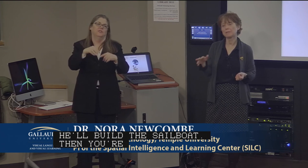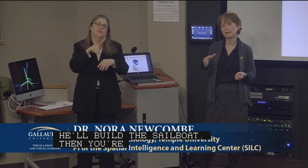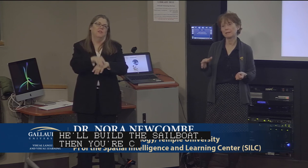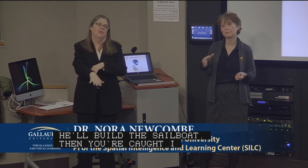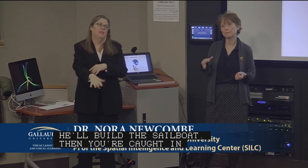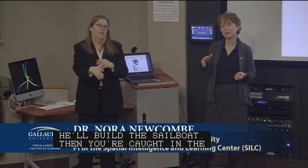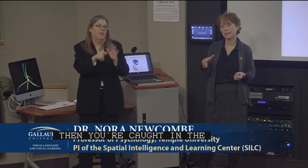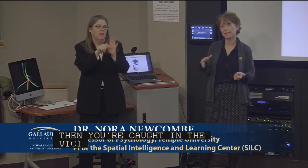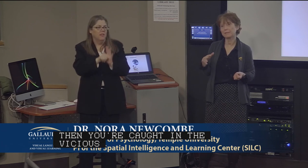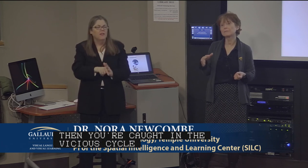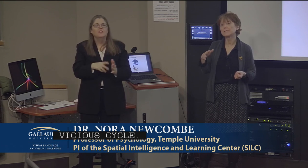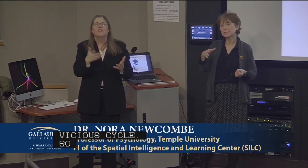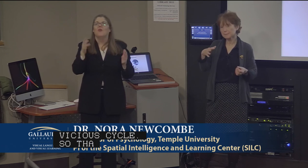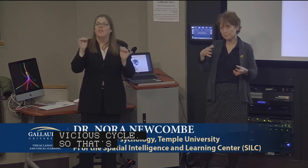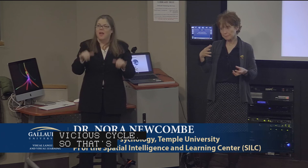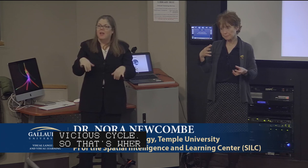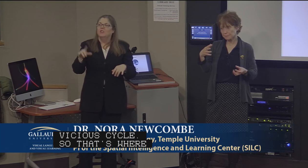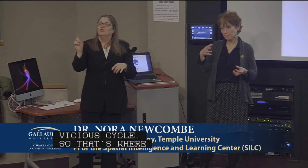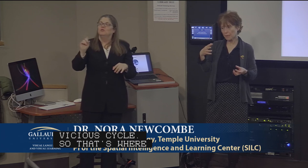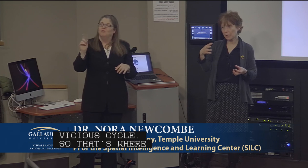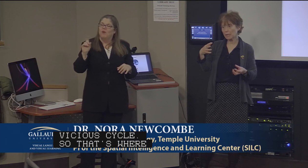am kind of a fan of,